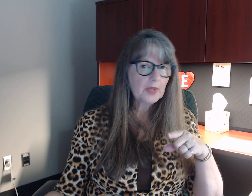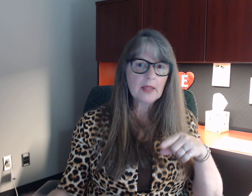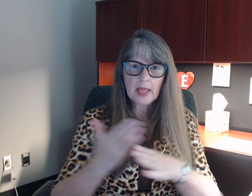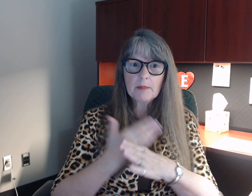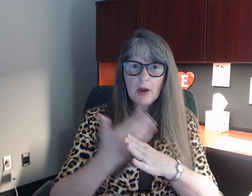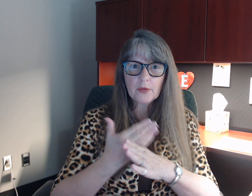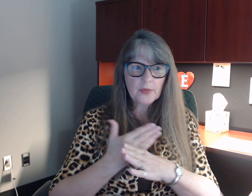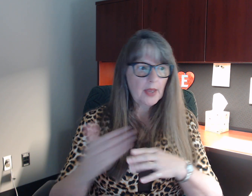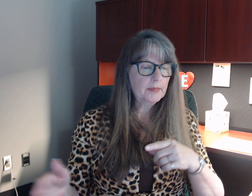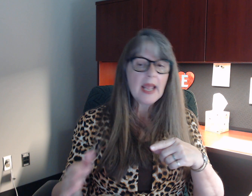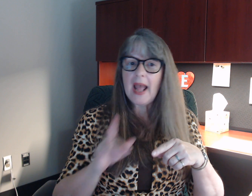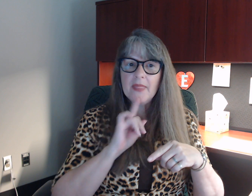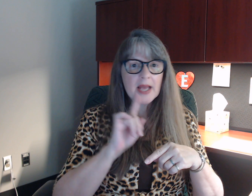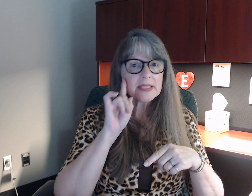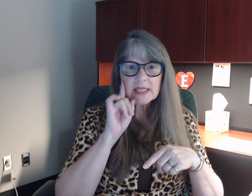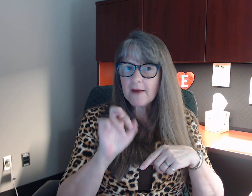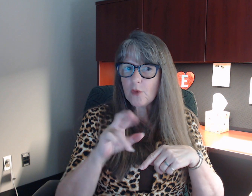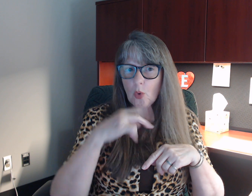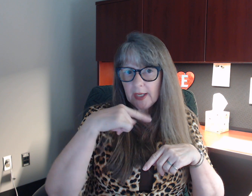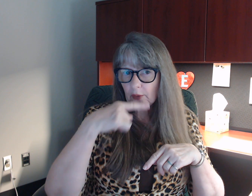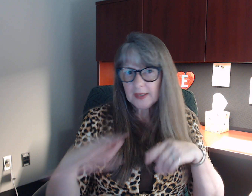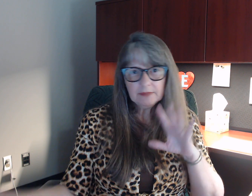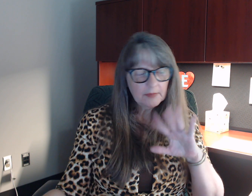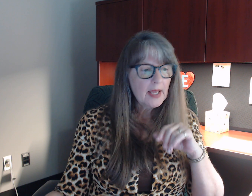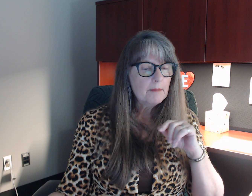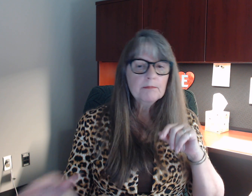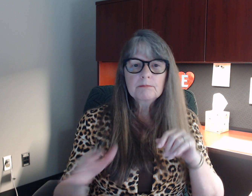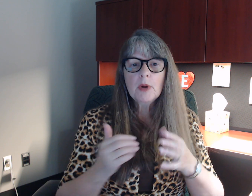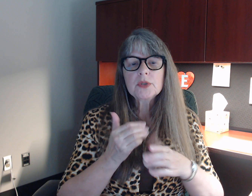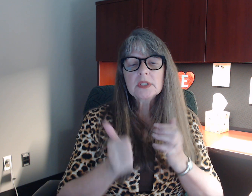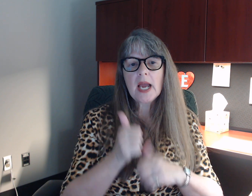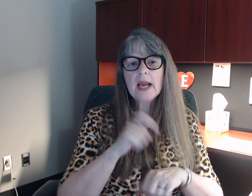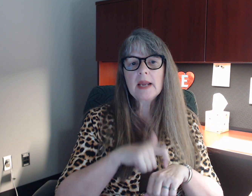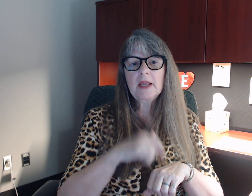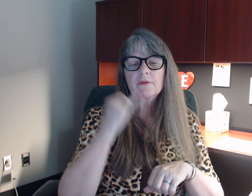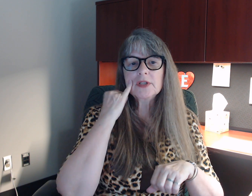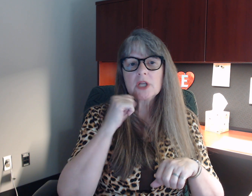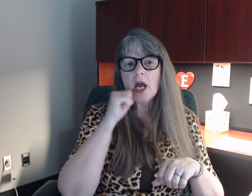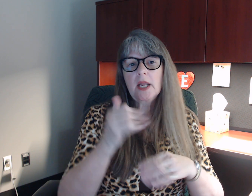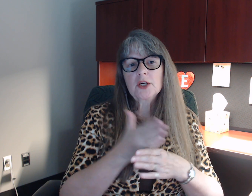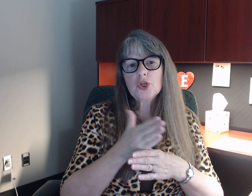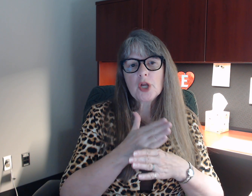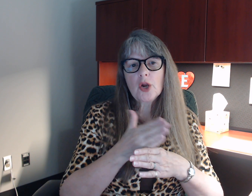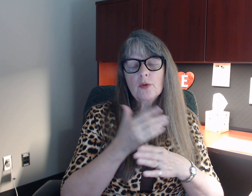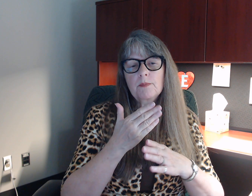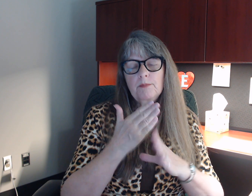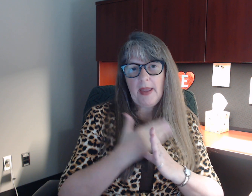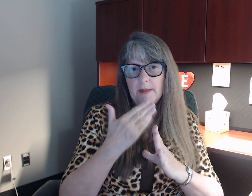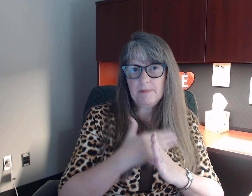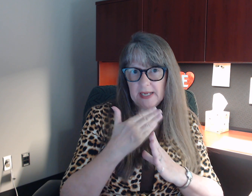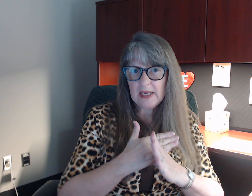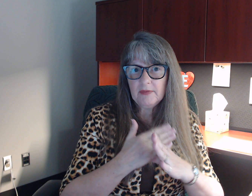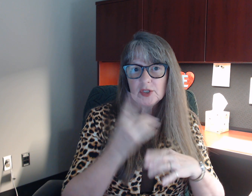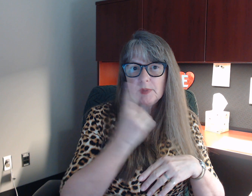That'll bother them, and that's deaf or hearing. Most of the time, if it's not a shared pet peeve, it's because